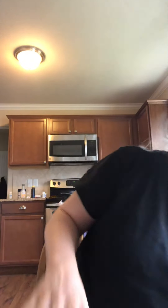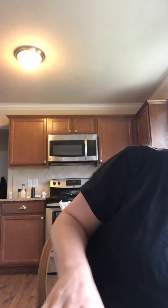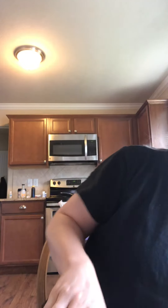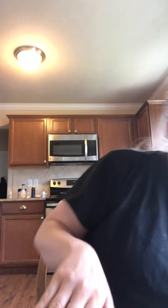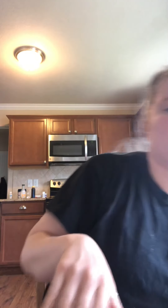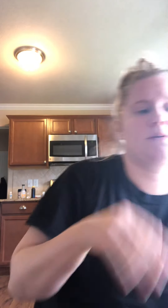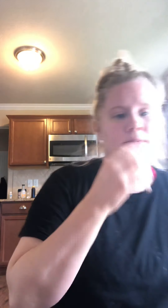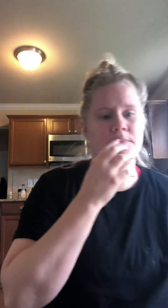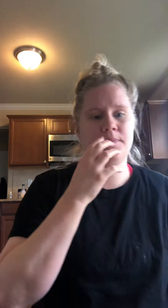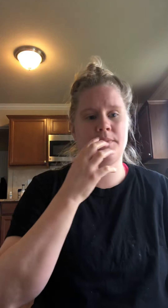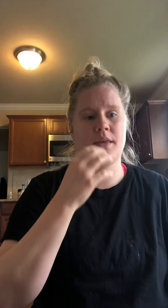There's man,